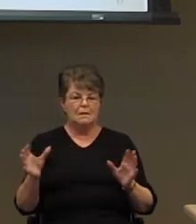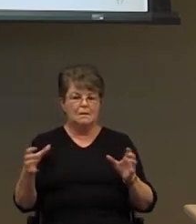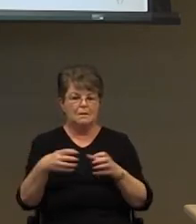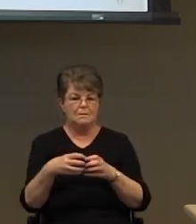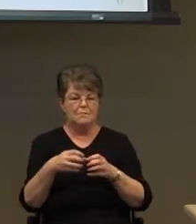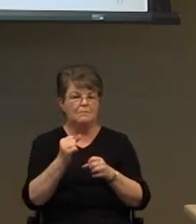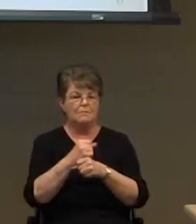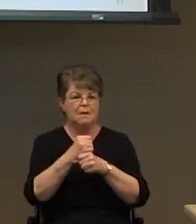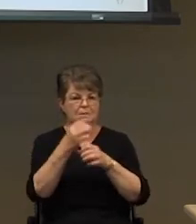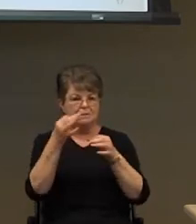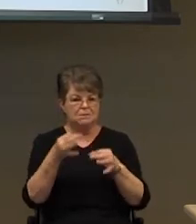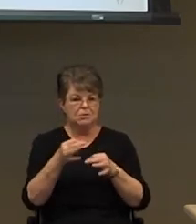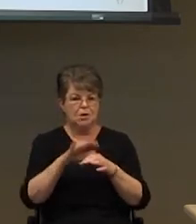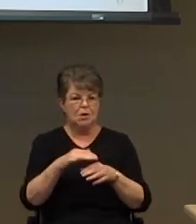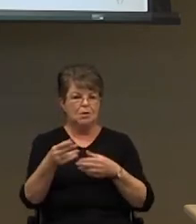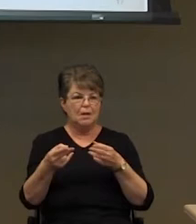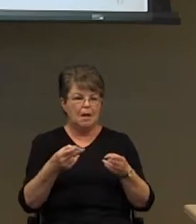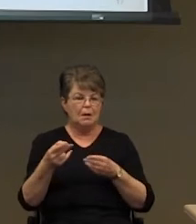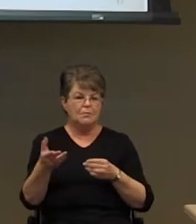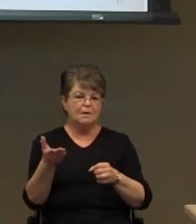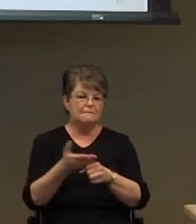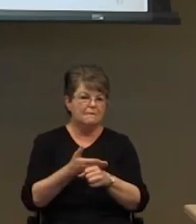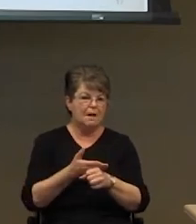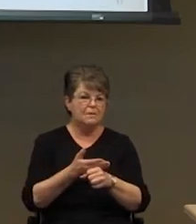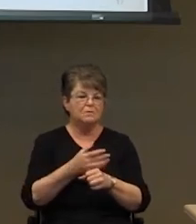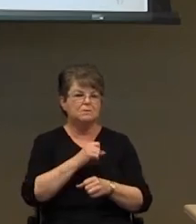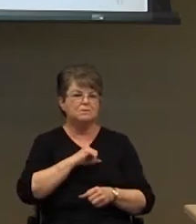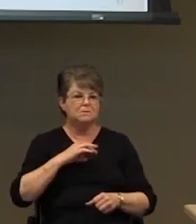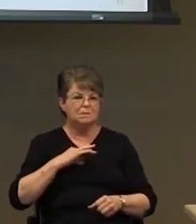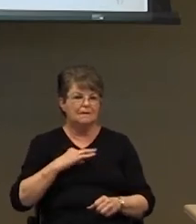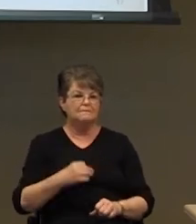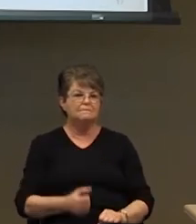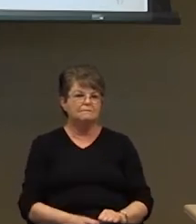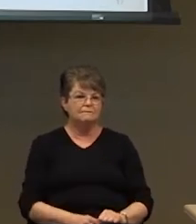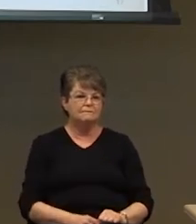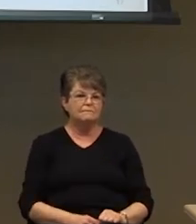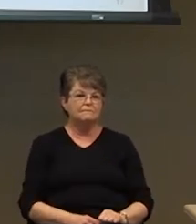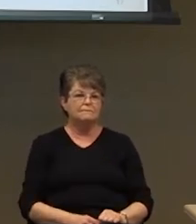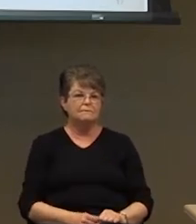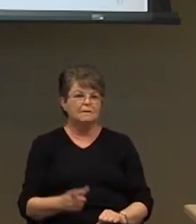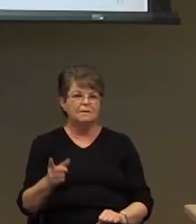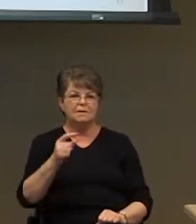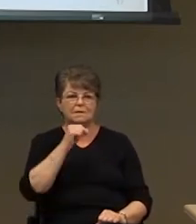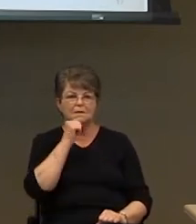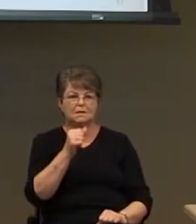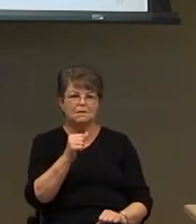make decisions on hiring, firing of staff. And he wouldn't